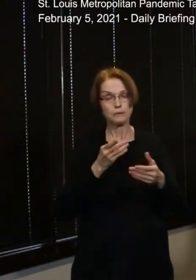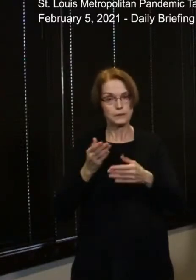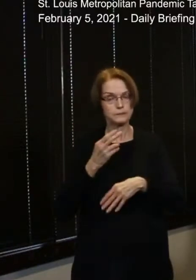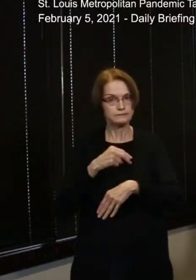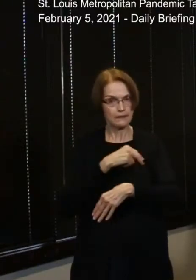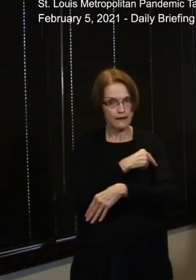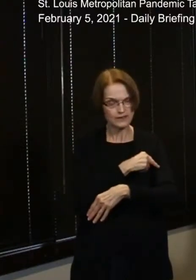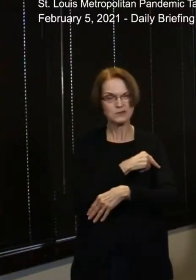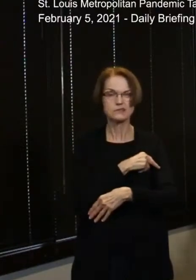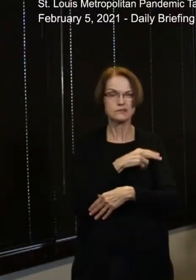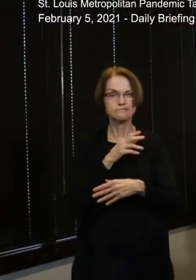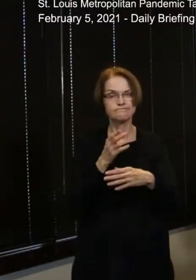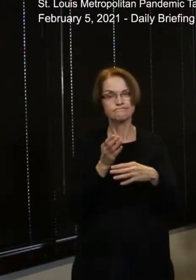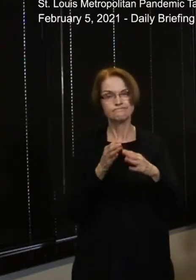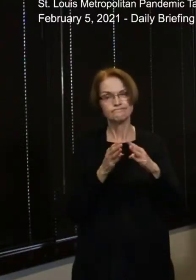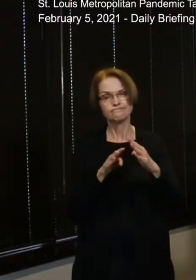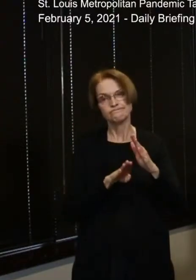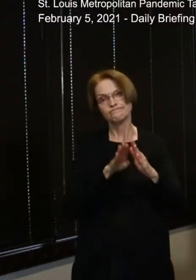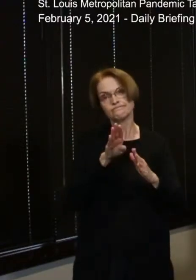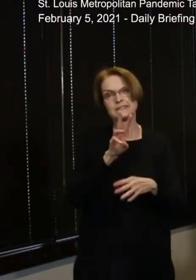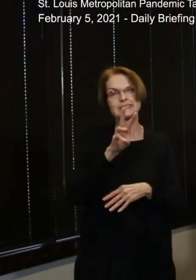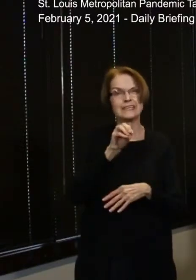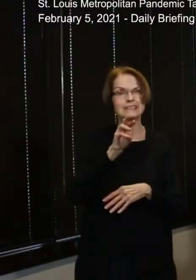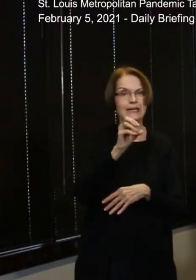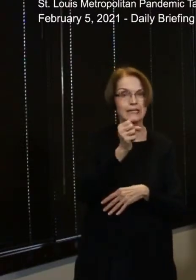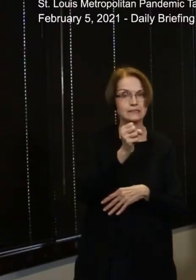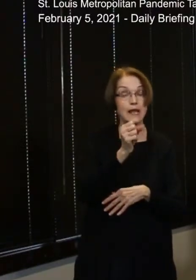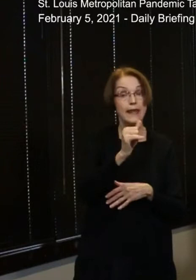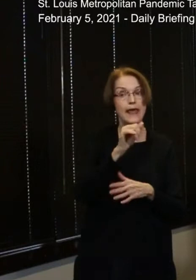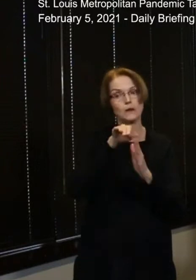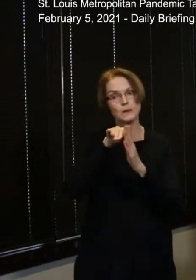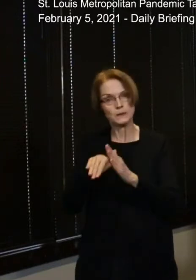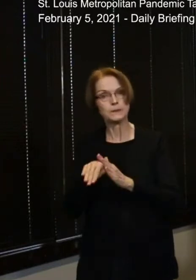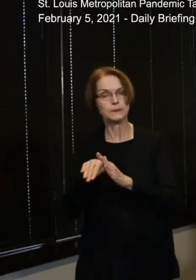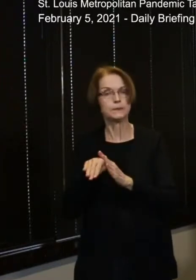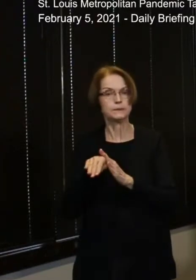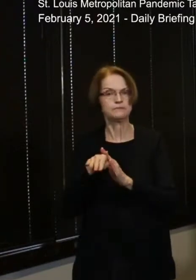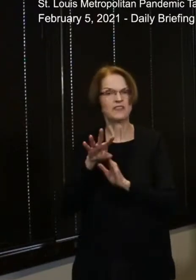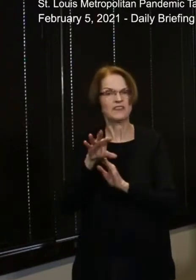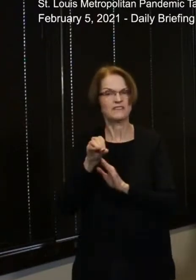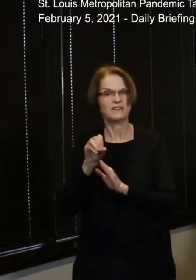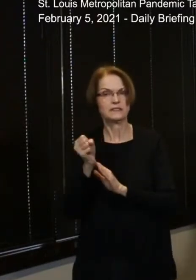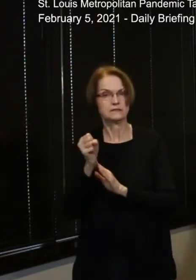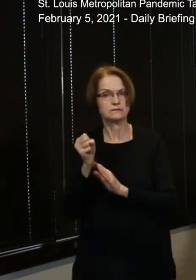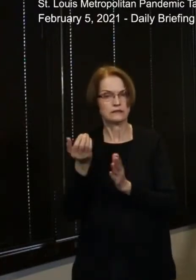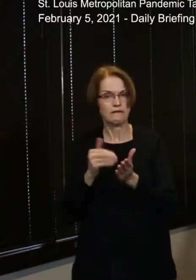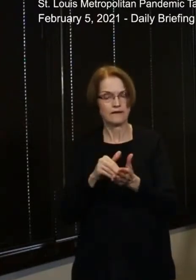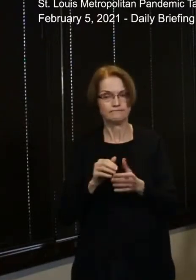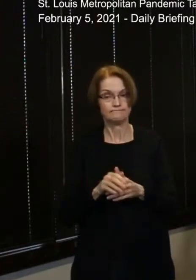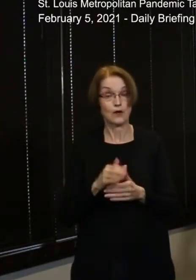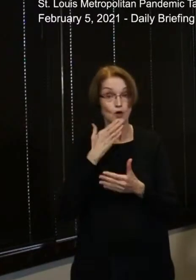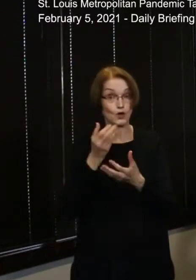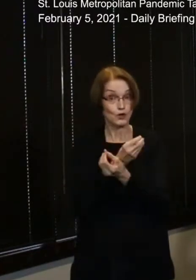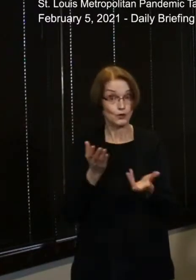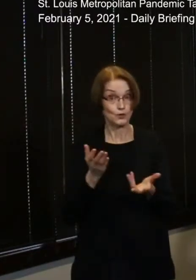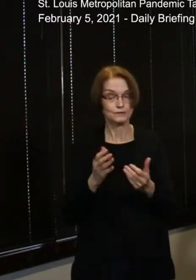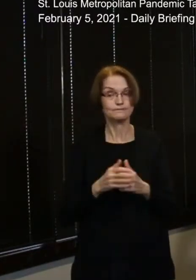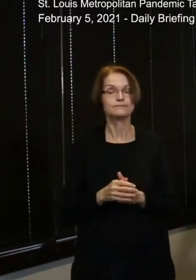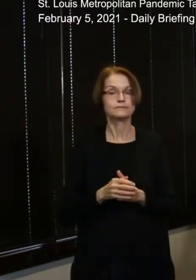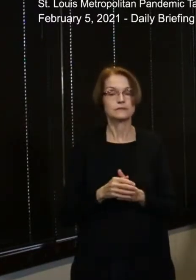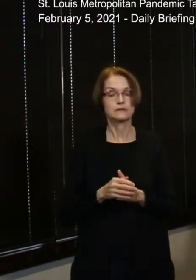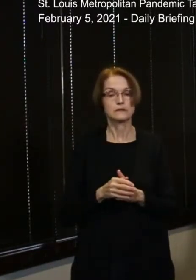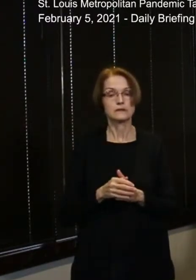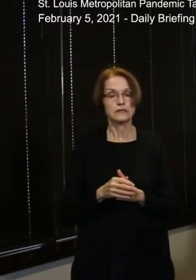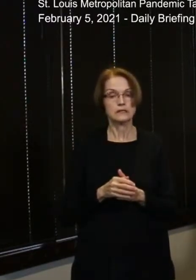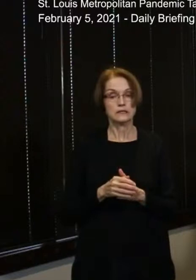that 60s range, but now they've come back down into the 50s again, and so that's good news. So we're reporting